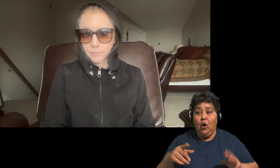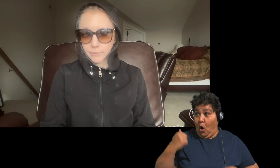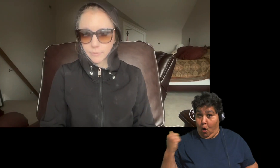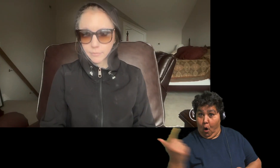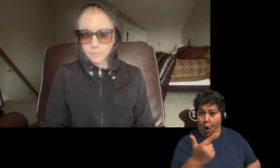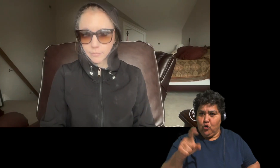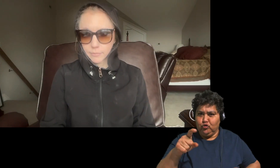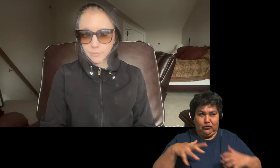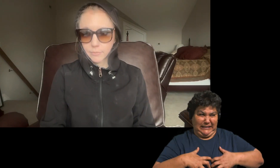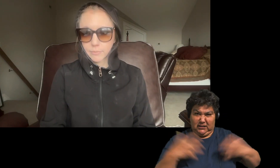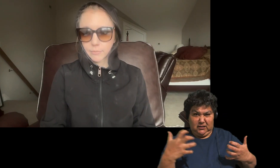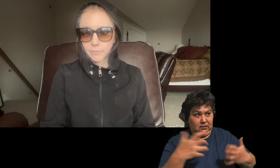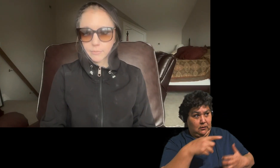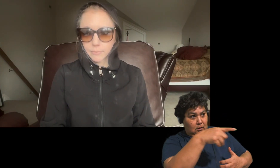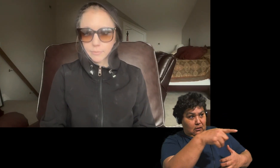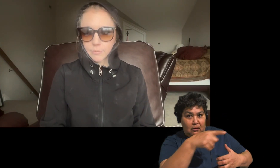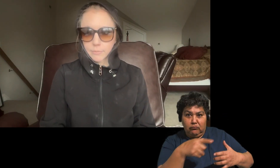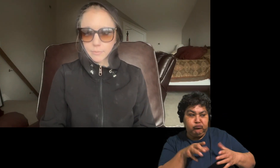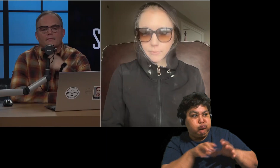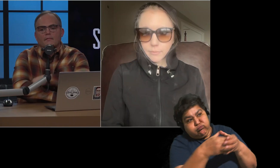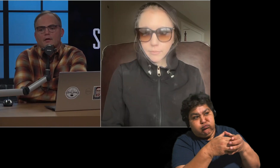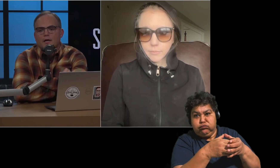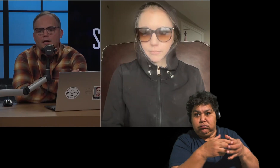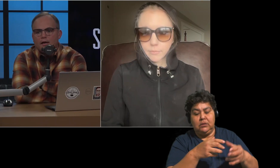exists outside of our control, and we need to get it back.